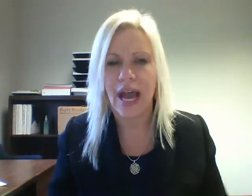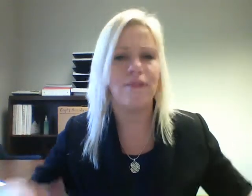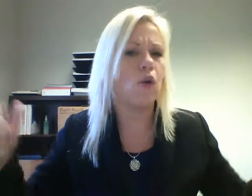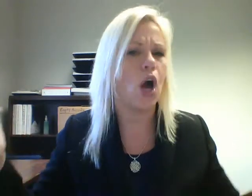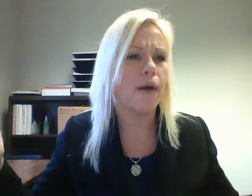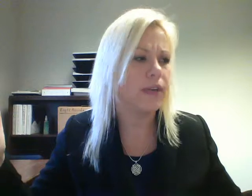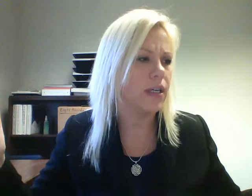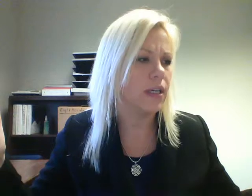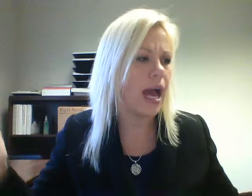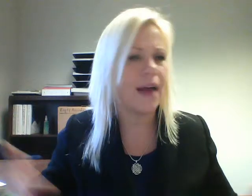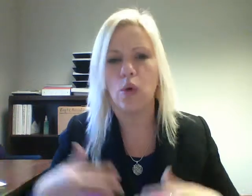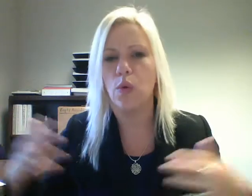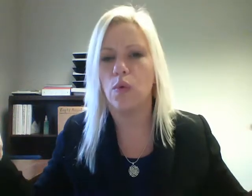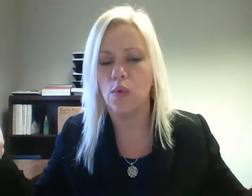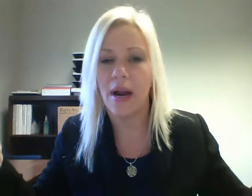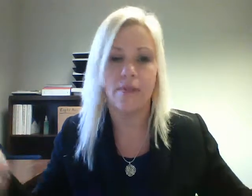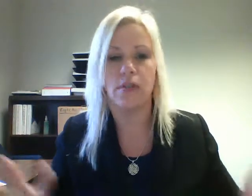have no coffee, I have no whatever,